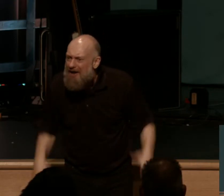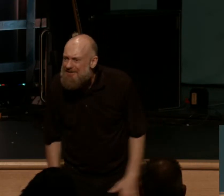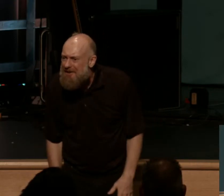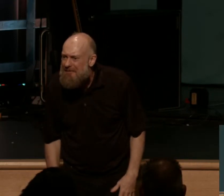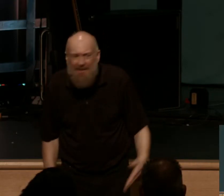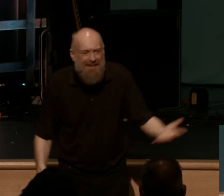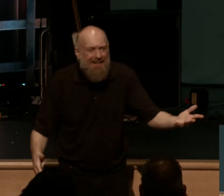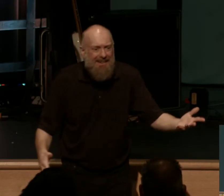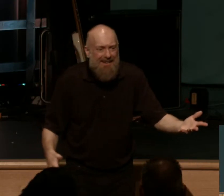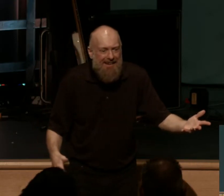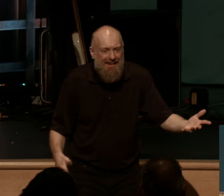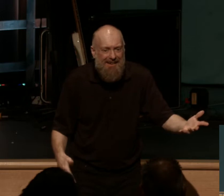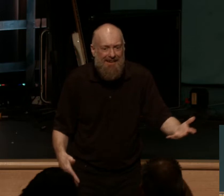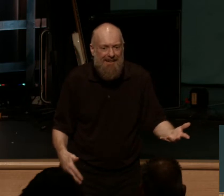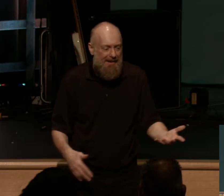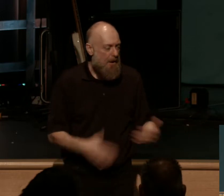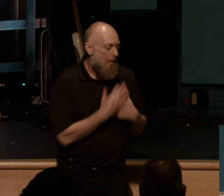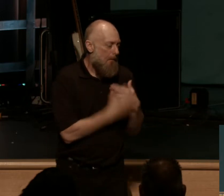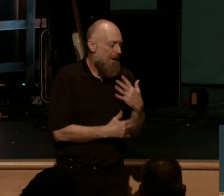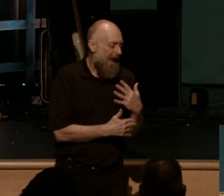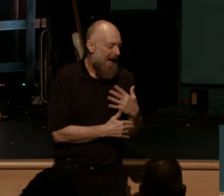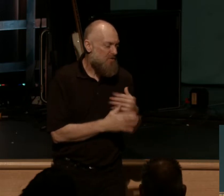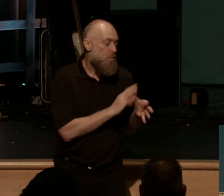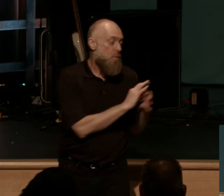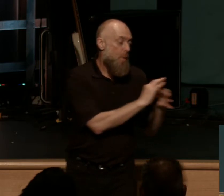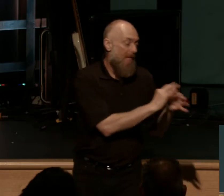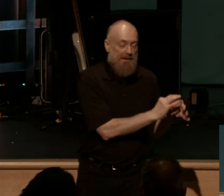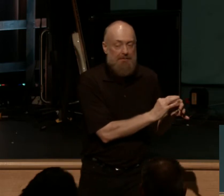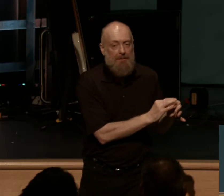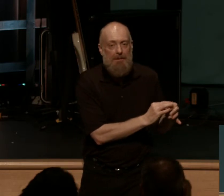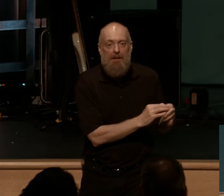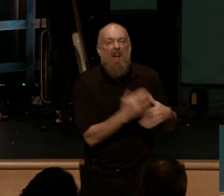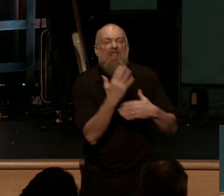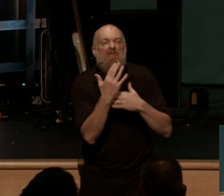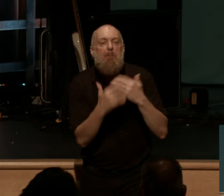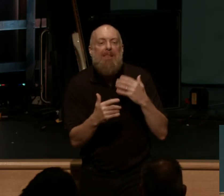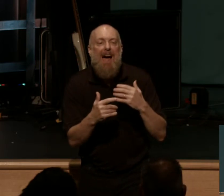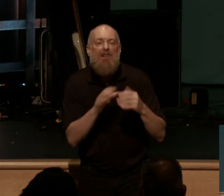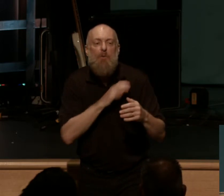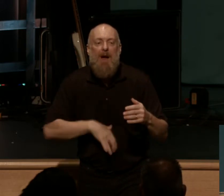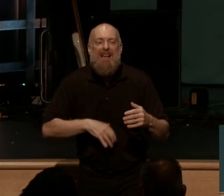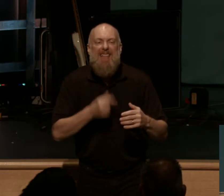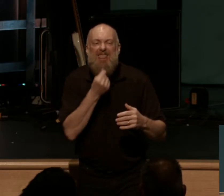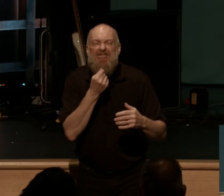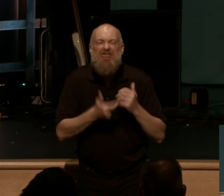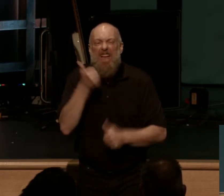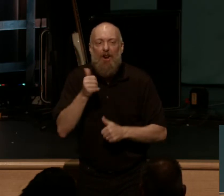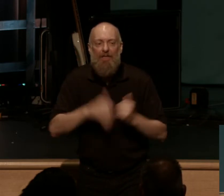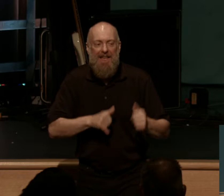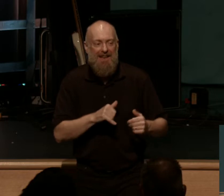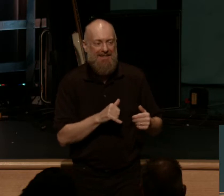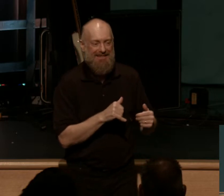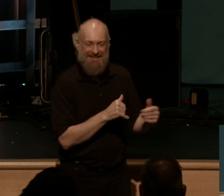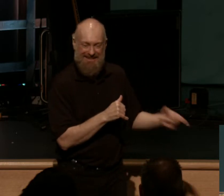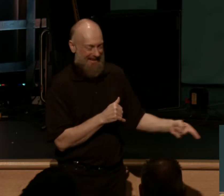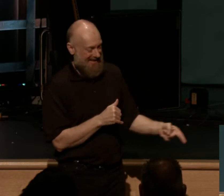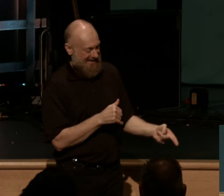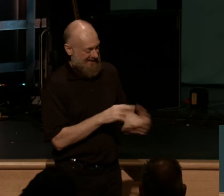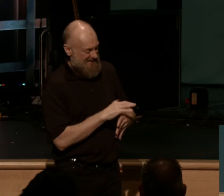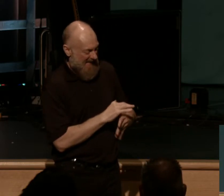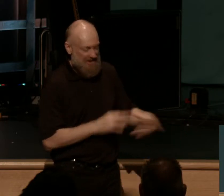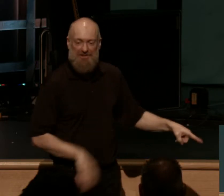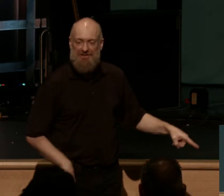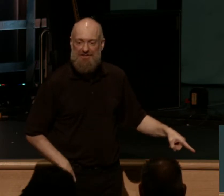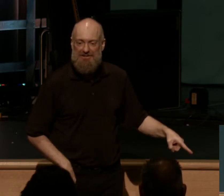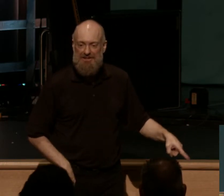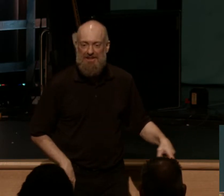know, they say that blood relatives, man, blood is thick, okay? The blood of Christ is thicker. It's way thicker. You may not look exactly